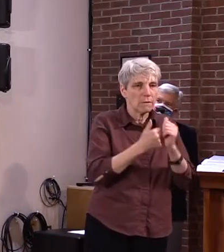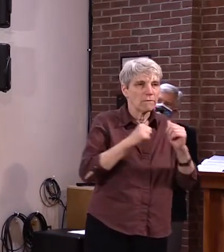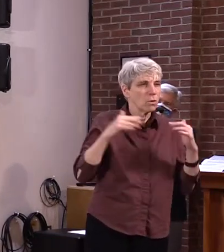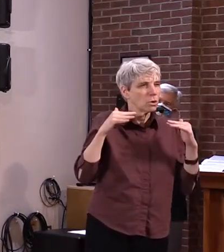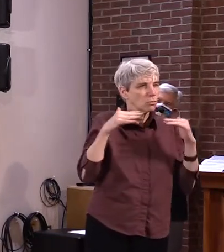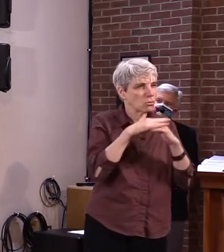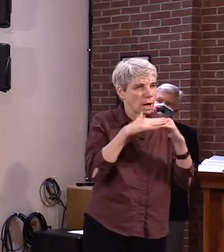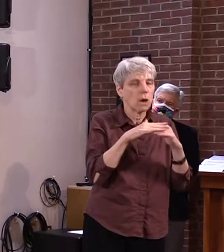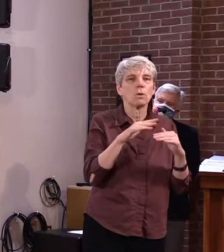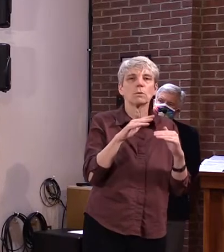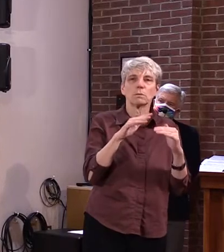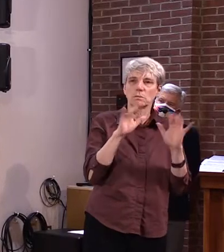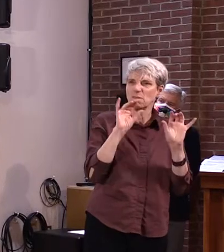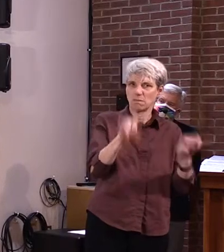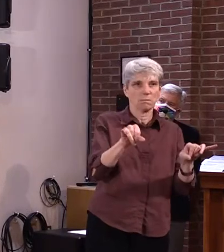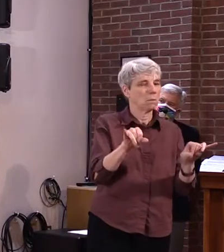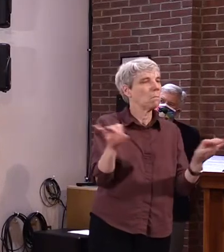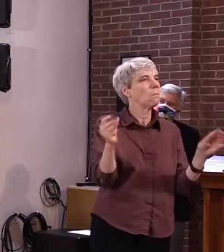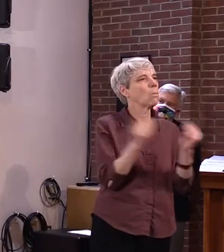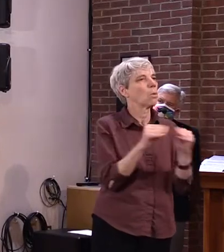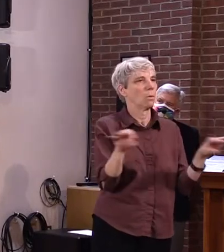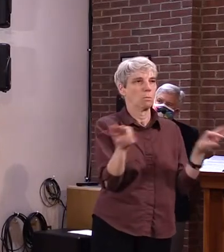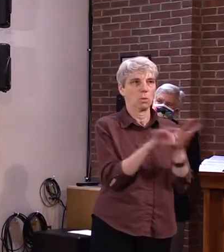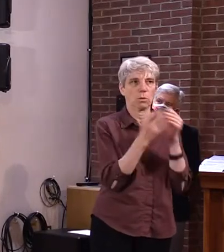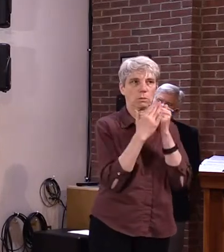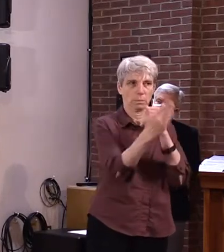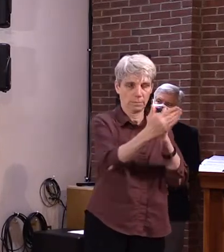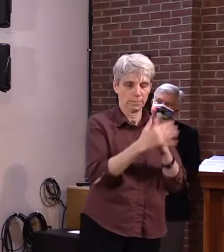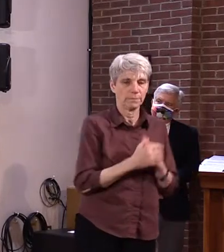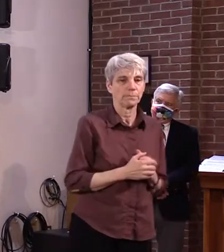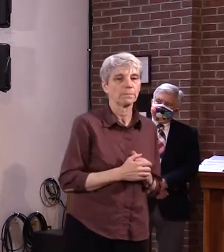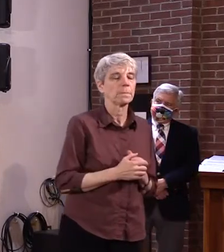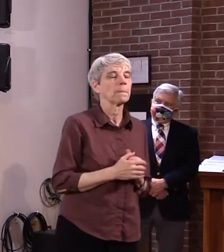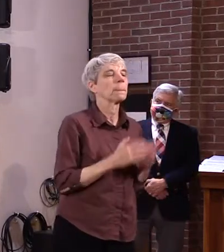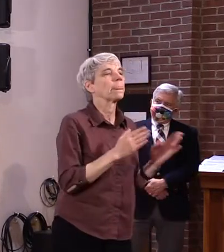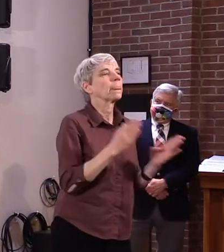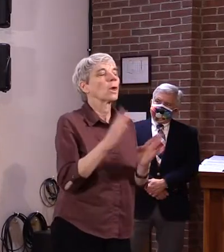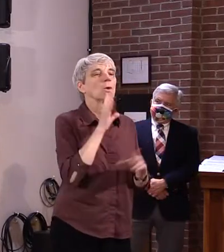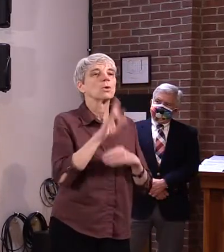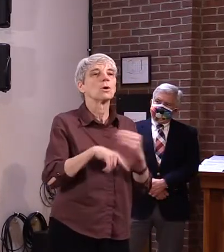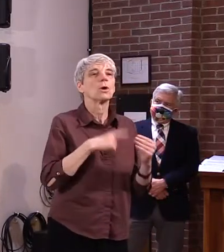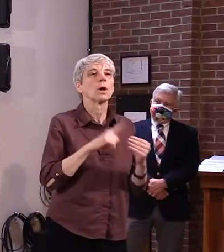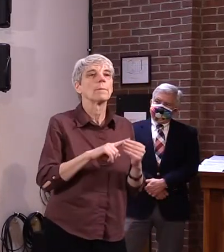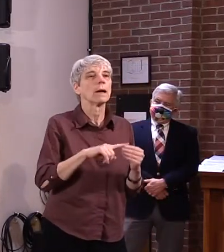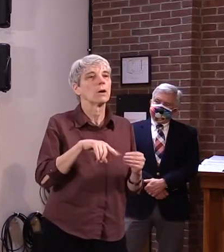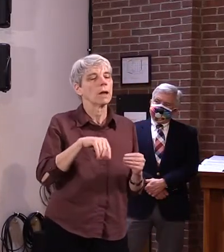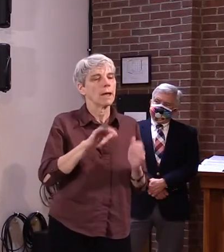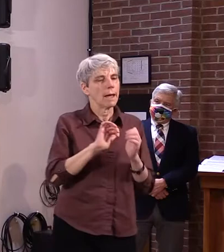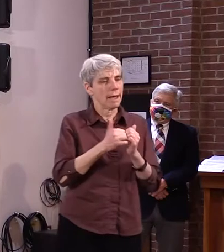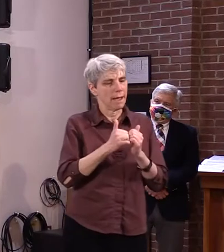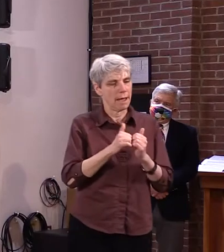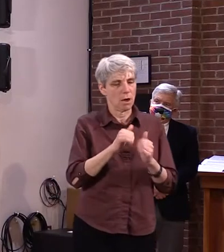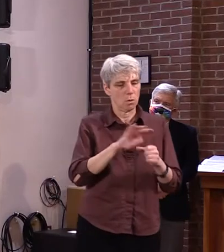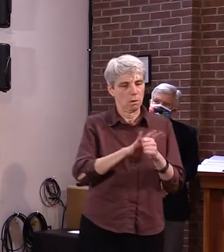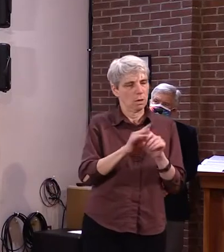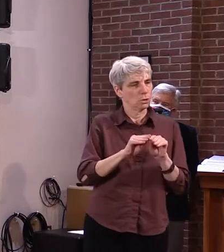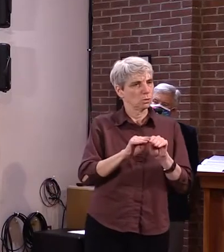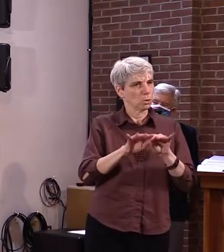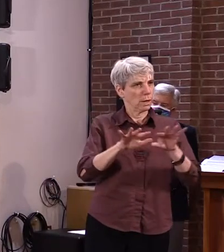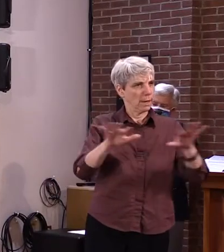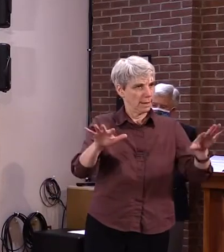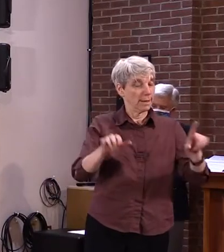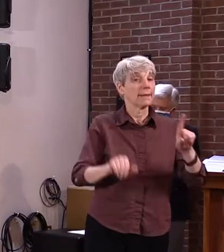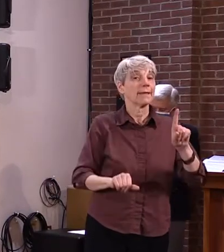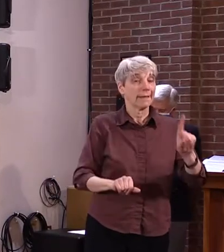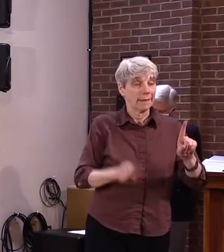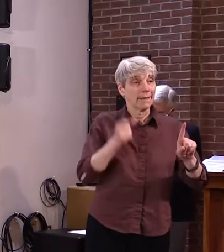I'd like to now comment on another mechanism for spread. In the past few weeks, it was reported that the CDC had